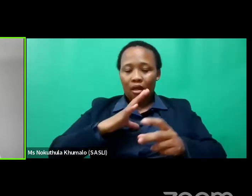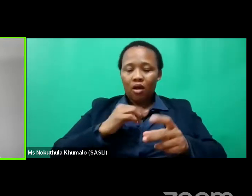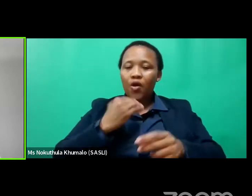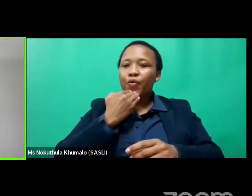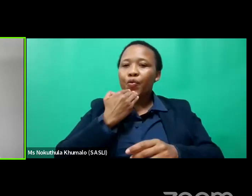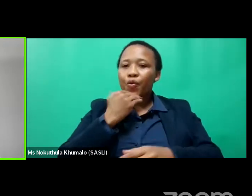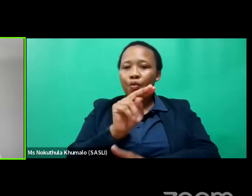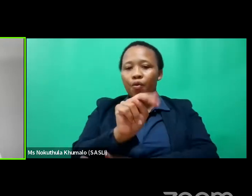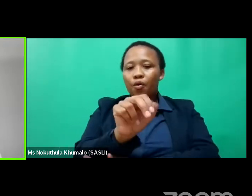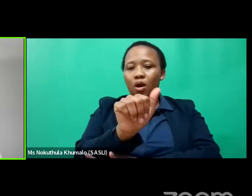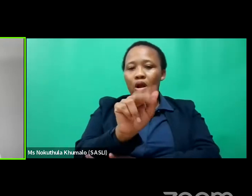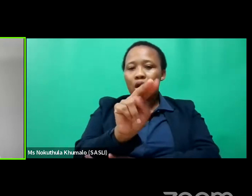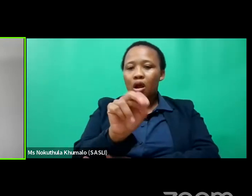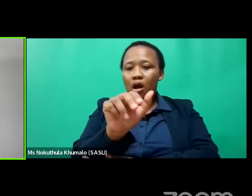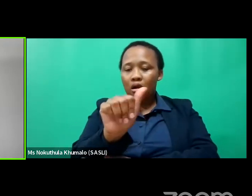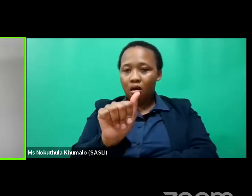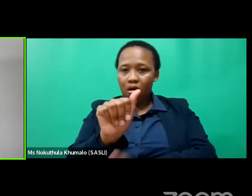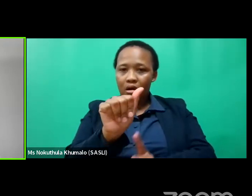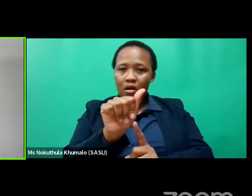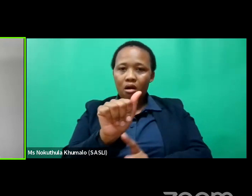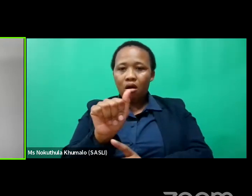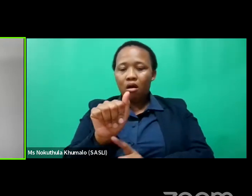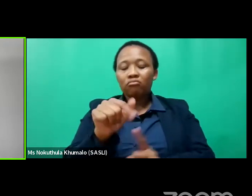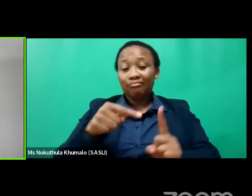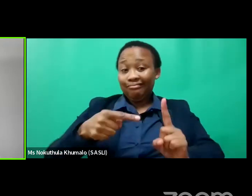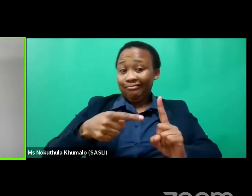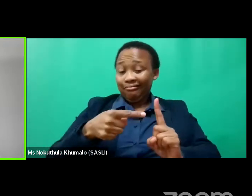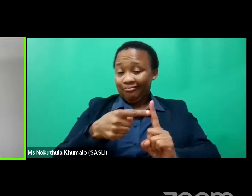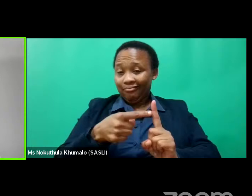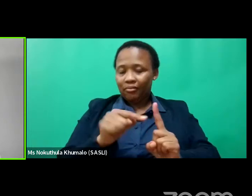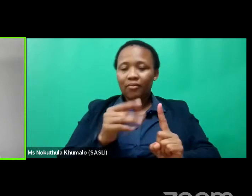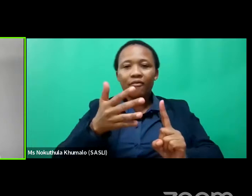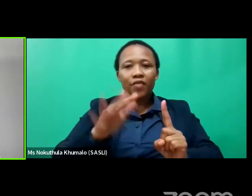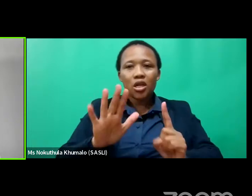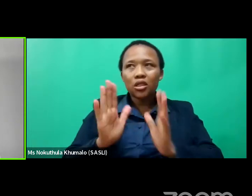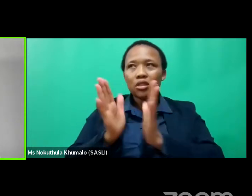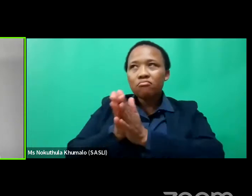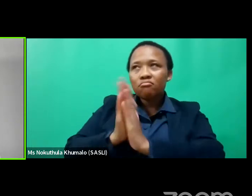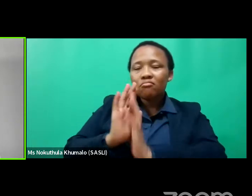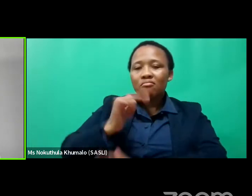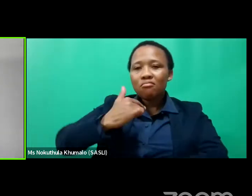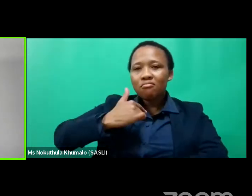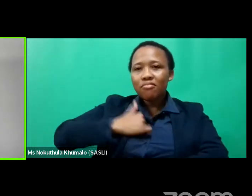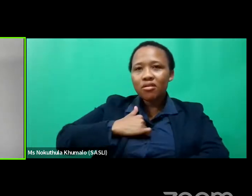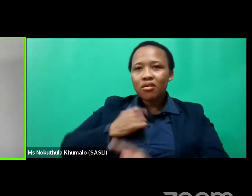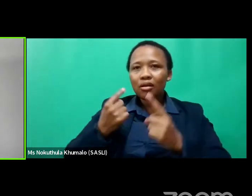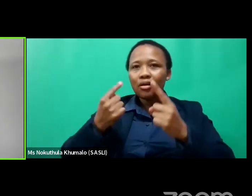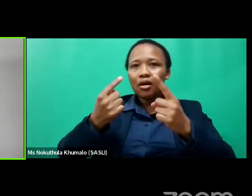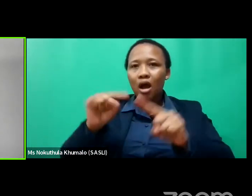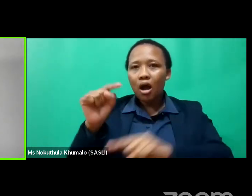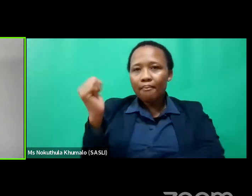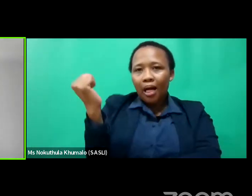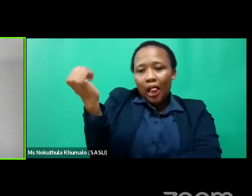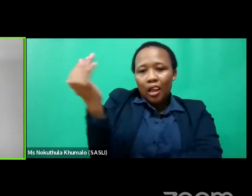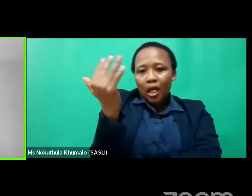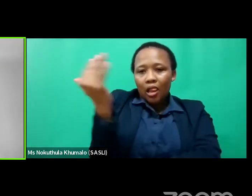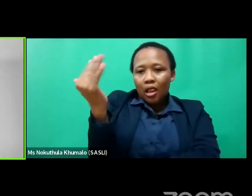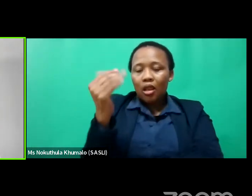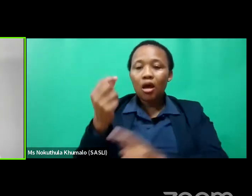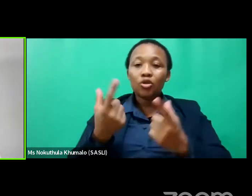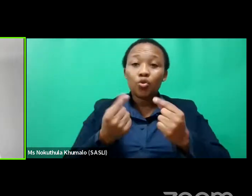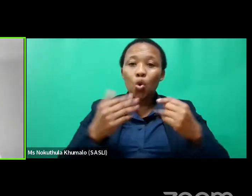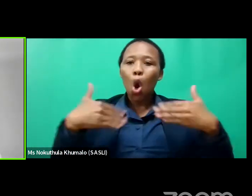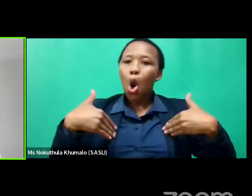has asked me to give the opening address on his behalf.